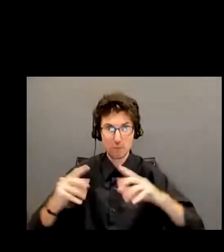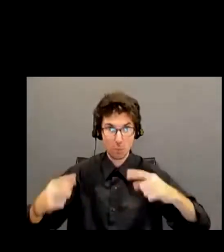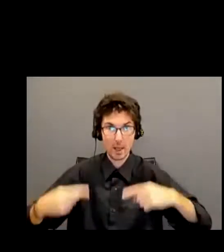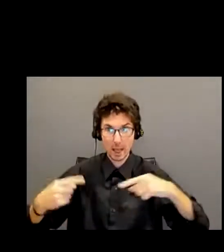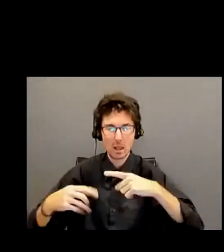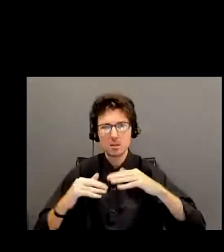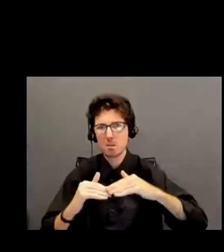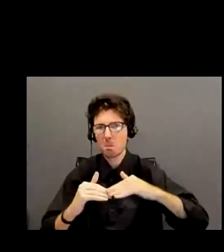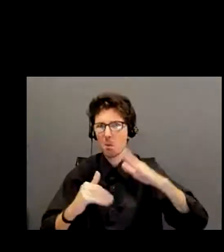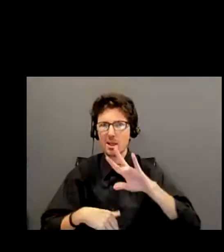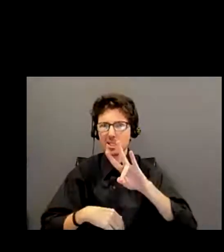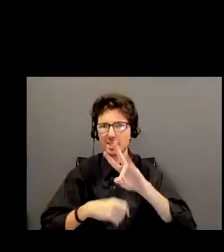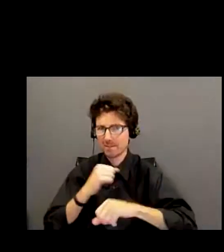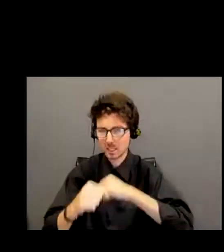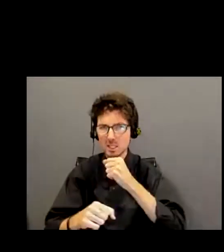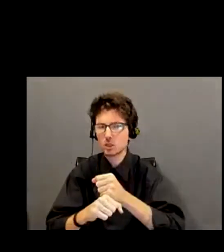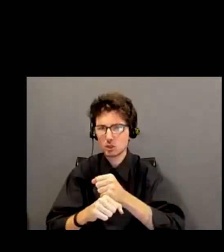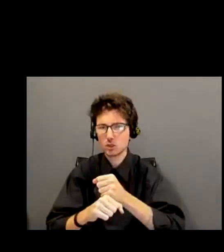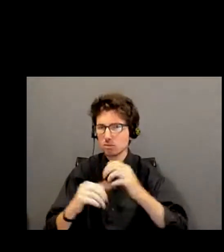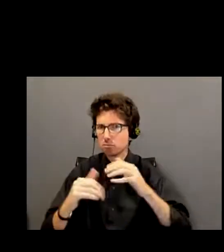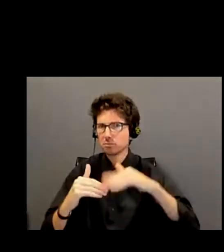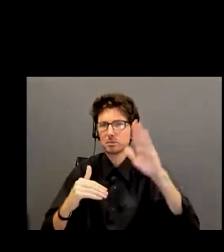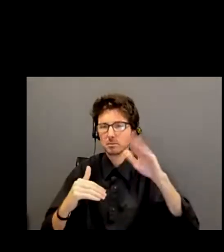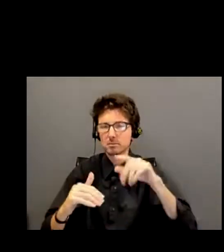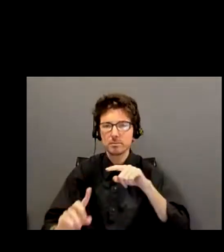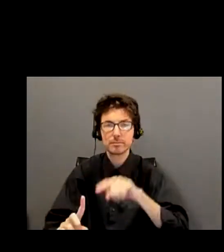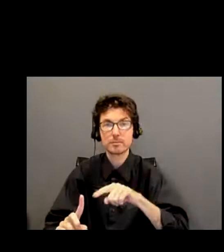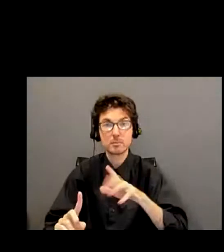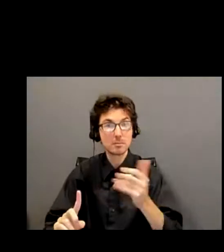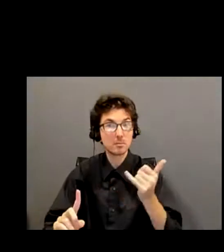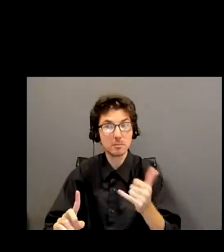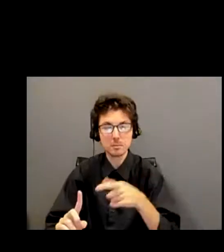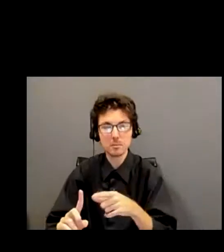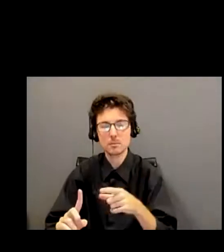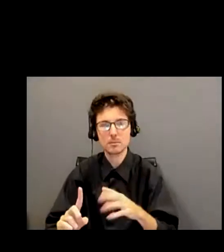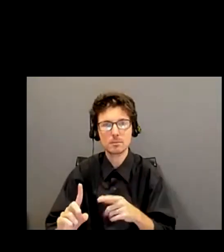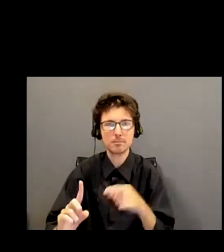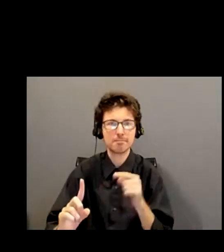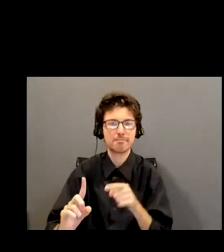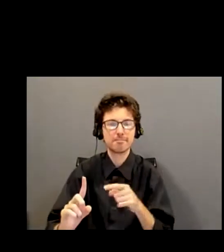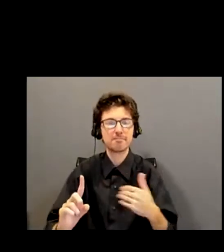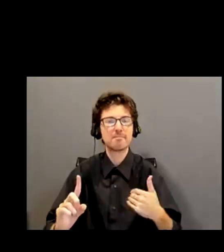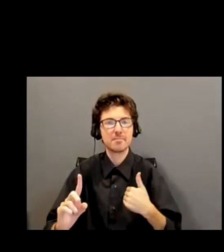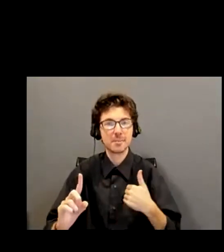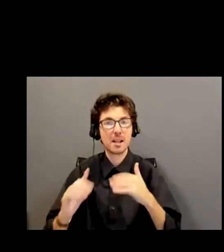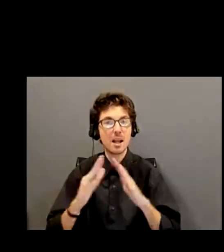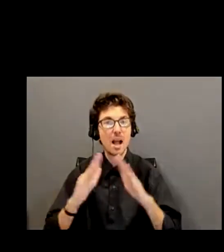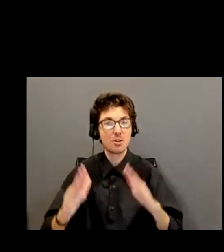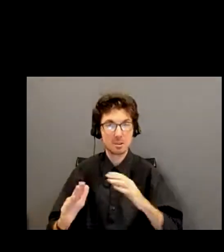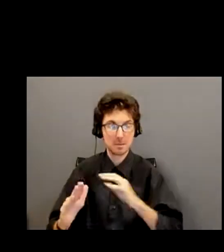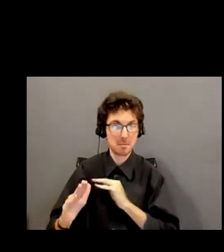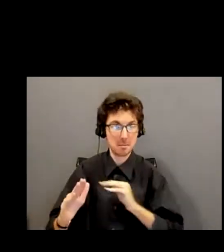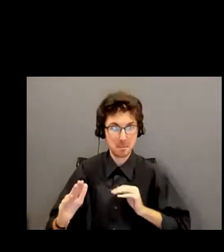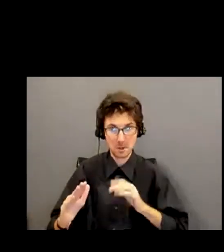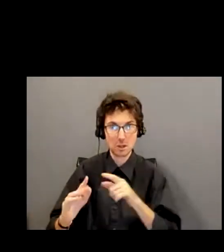7 years, and he is today with one of his lovely house member, Hajar Marajouk.